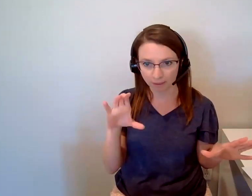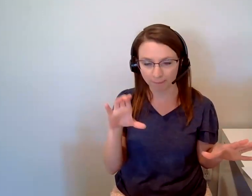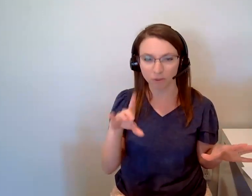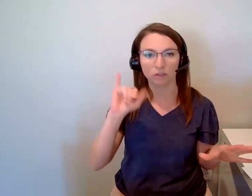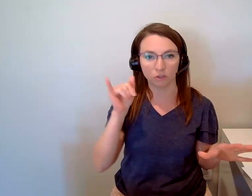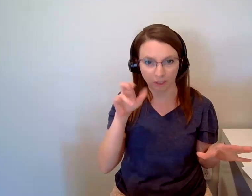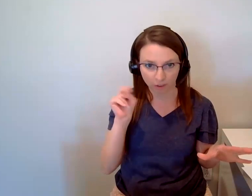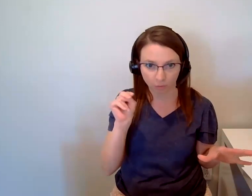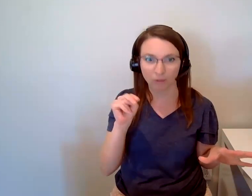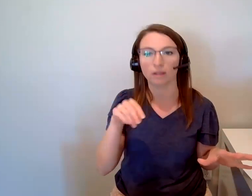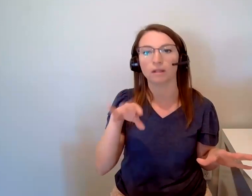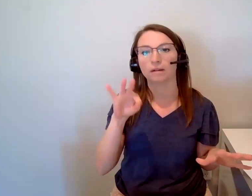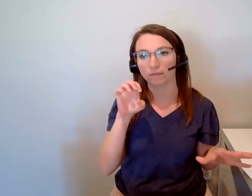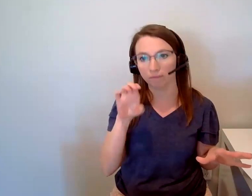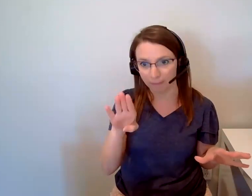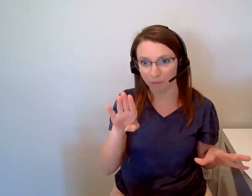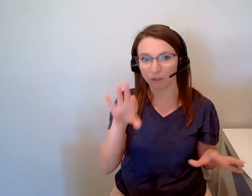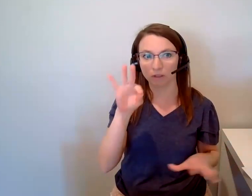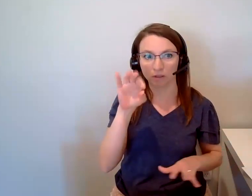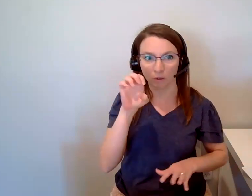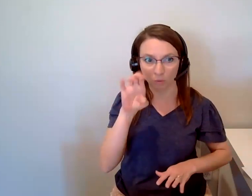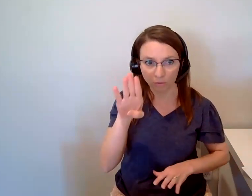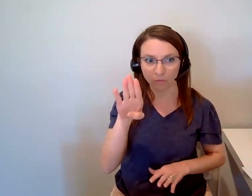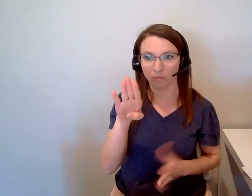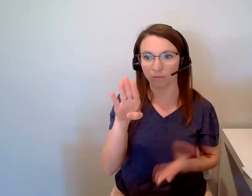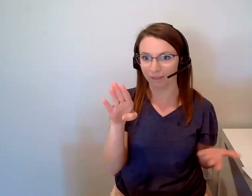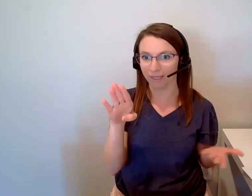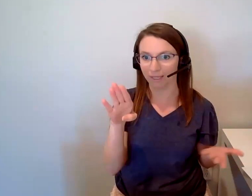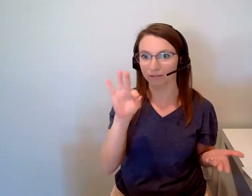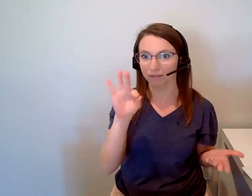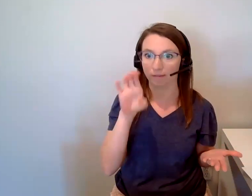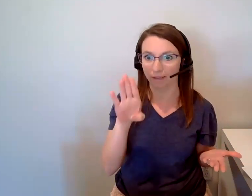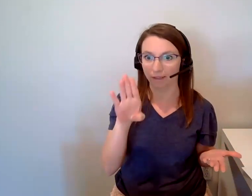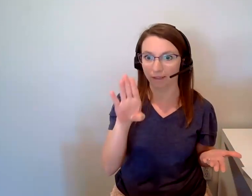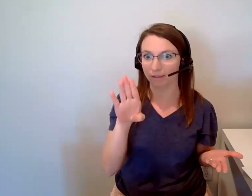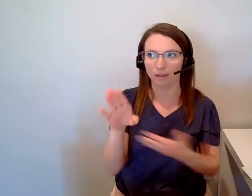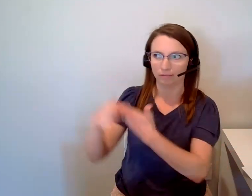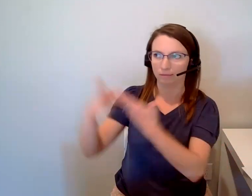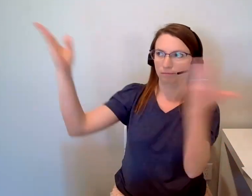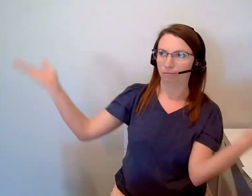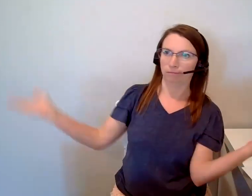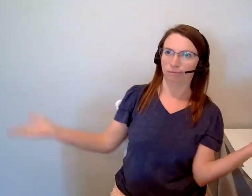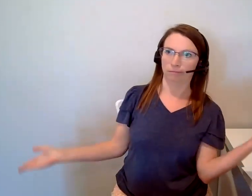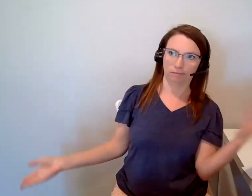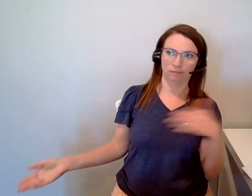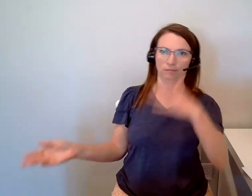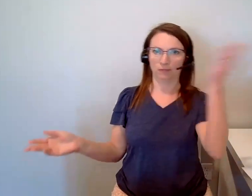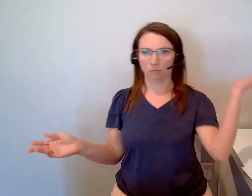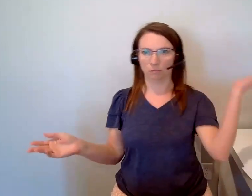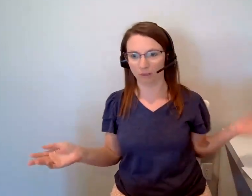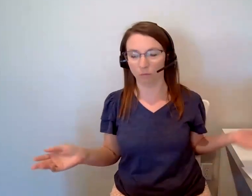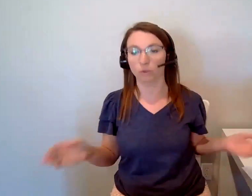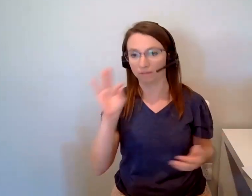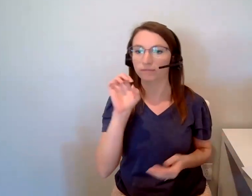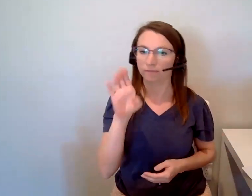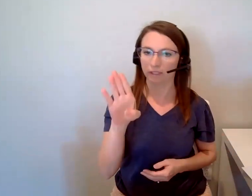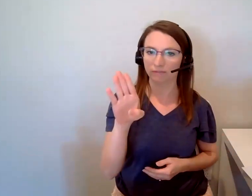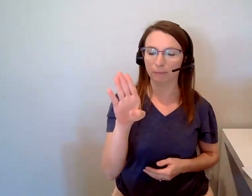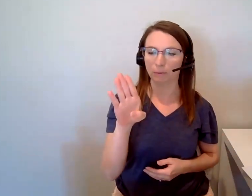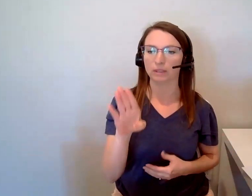December, January, February. You're going to know what that is. That's not some random word. It's February.